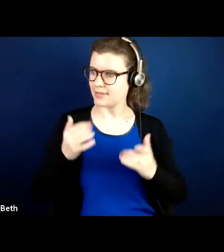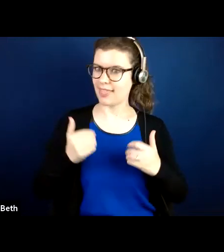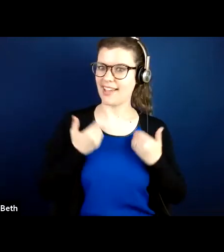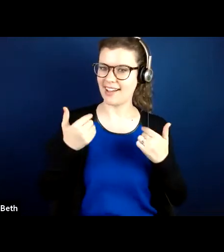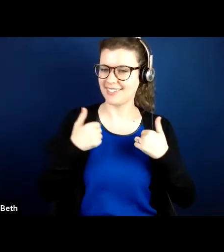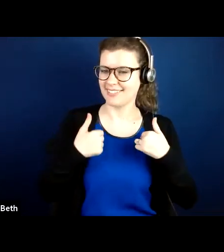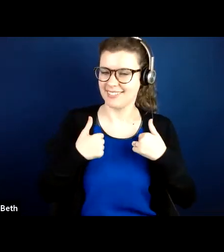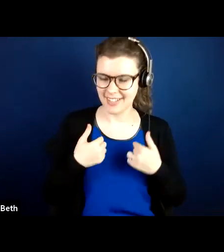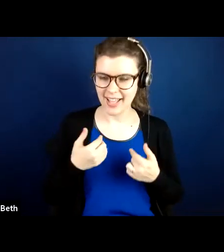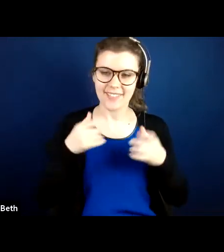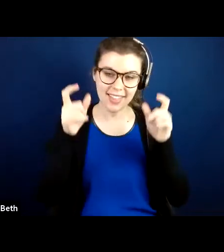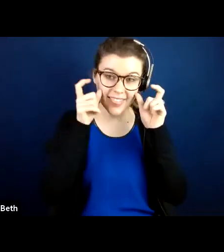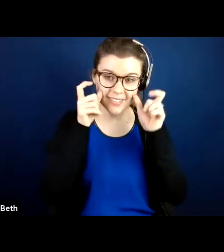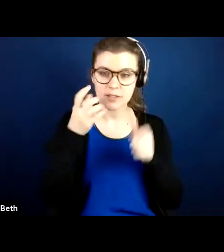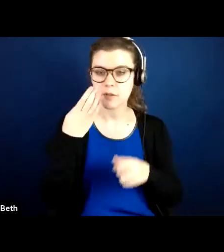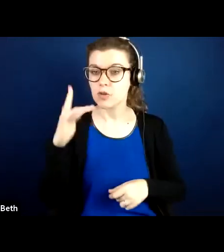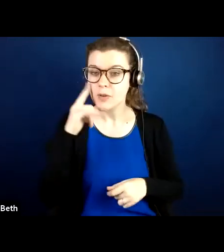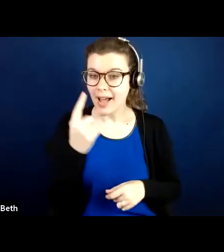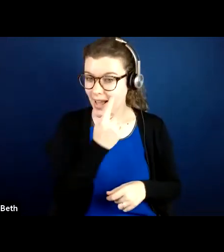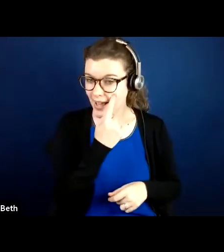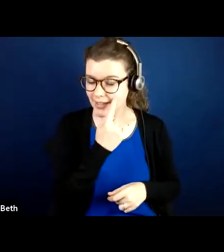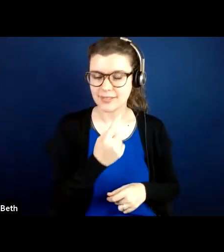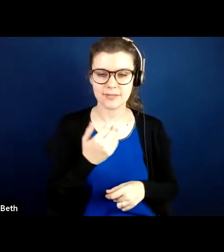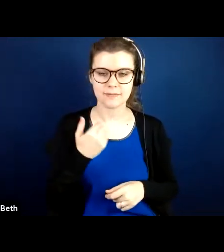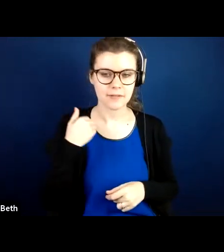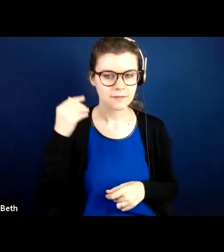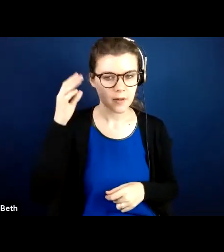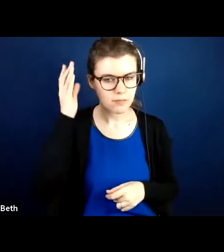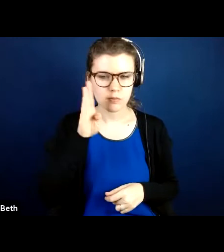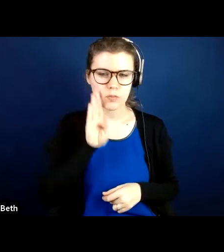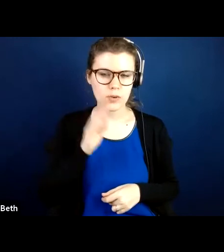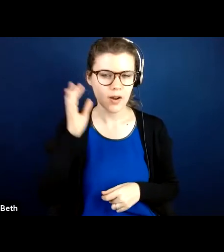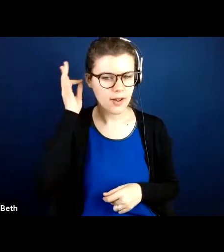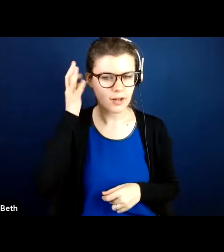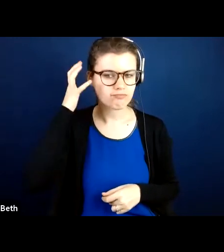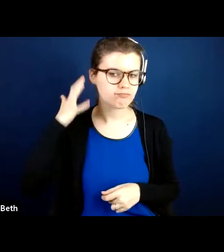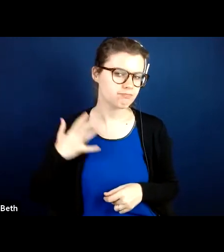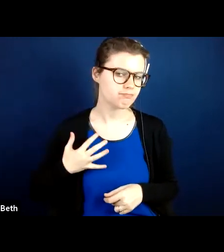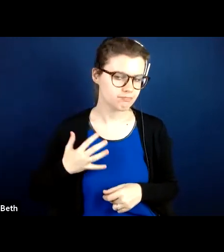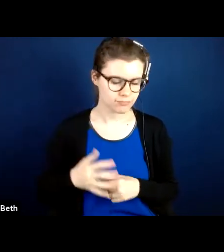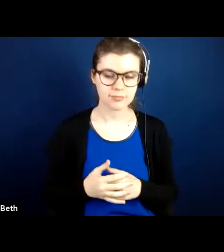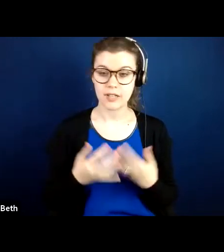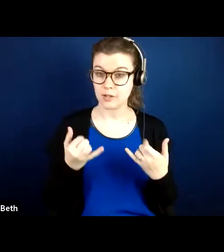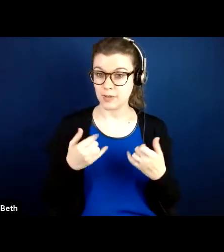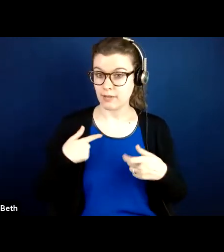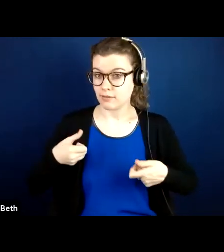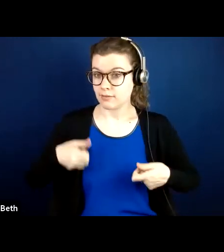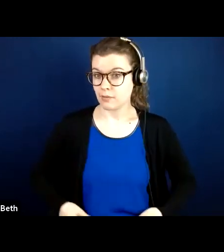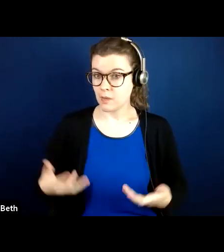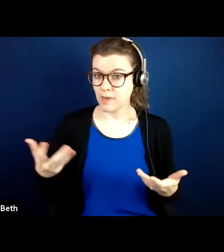wearing glasses, blue eyes, long, wavy brown hair. And today I have on